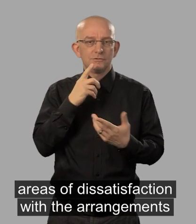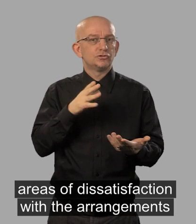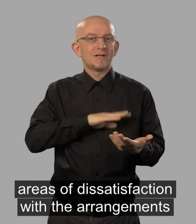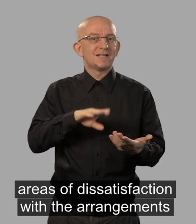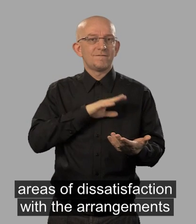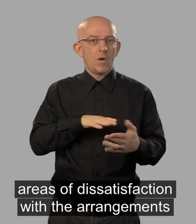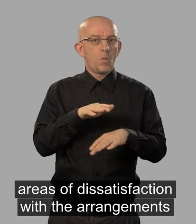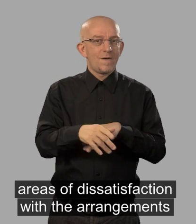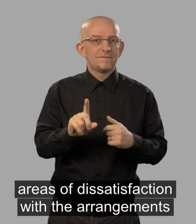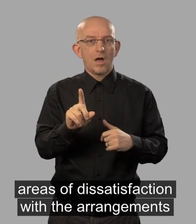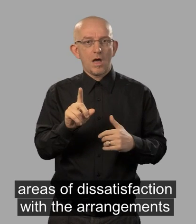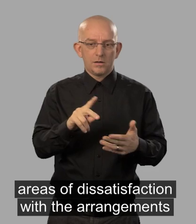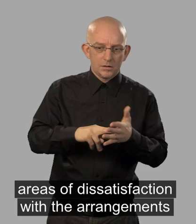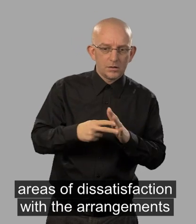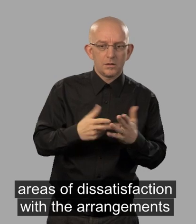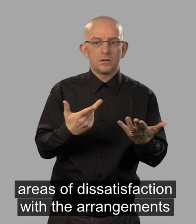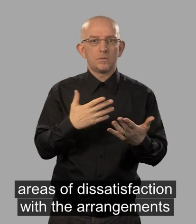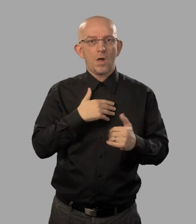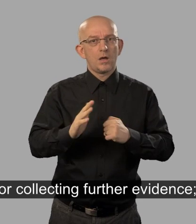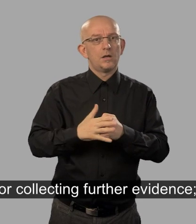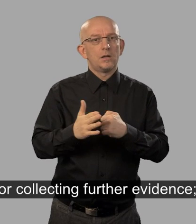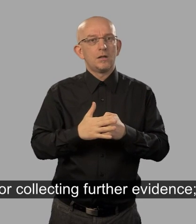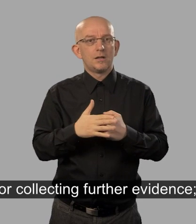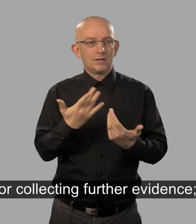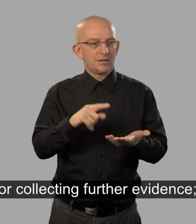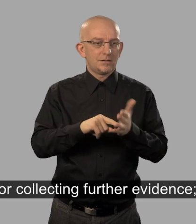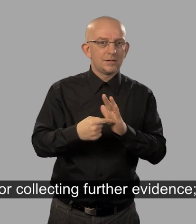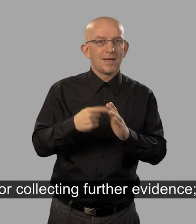Areas of dissatisfaction with the arrangements for collecting further evidence,